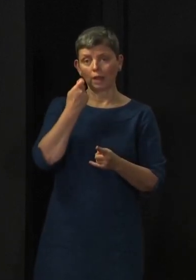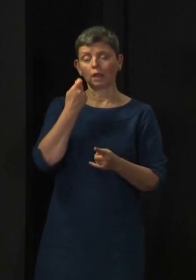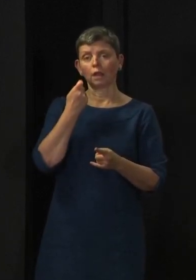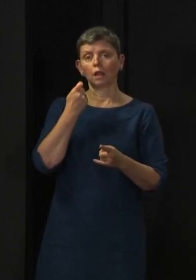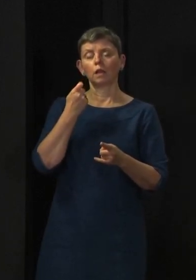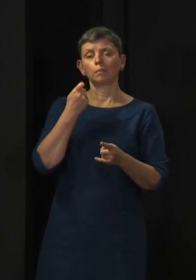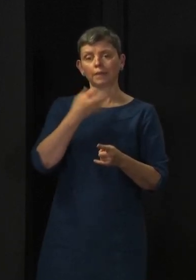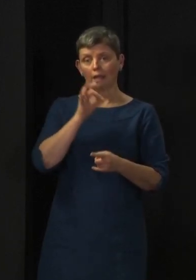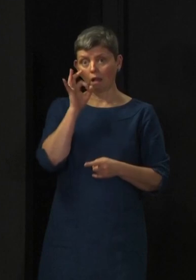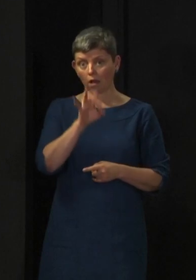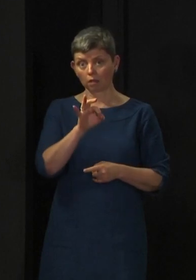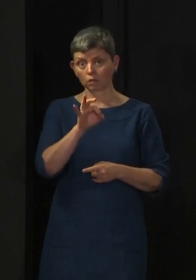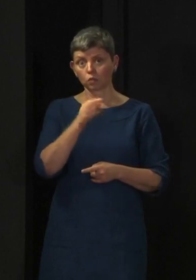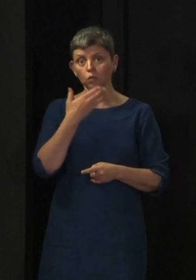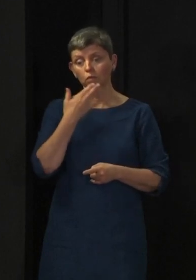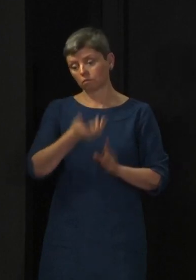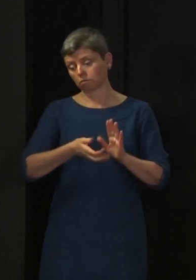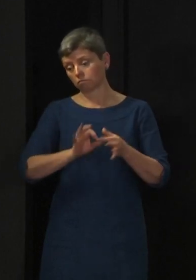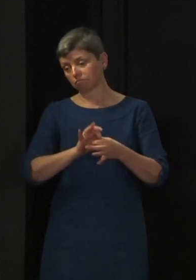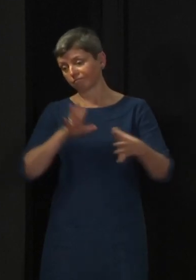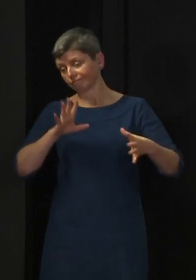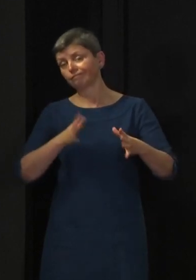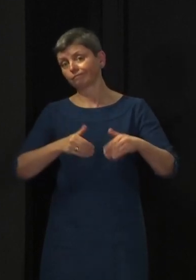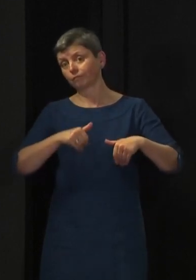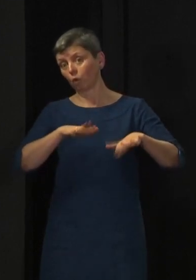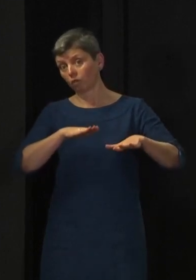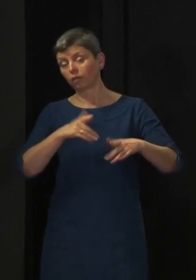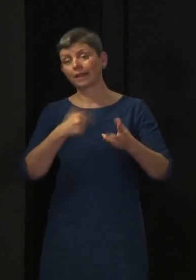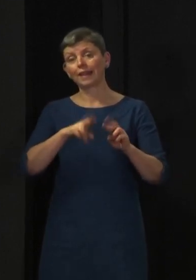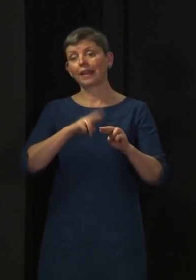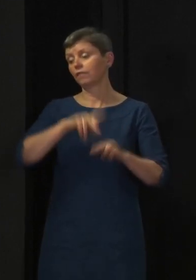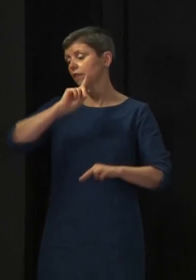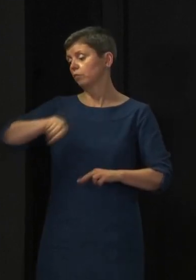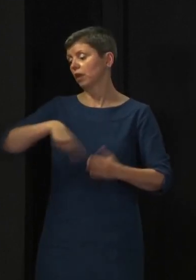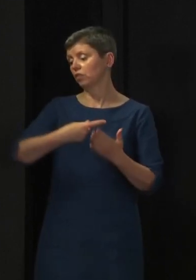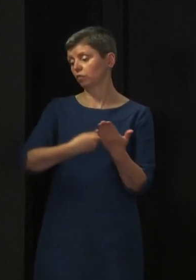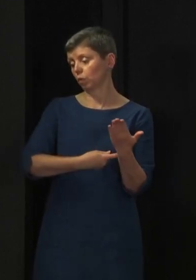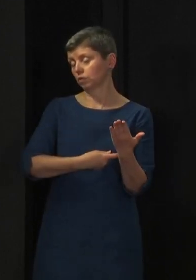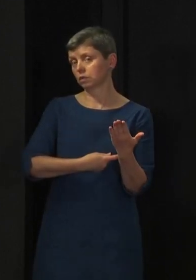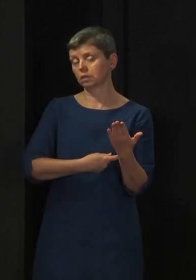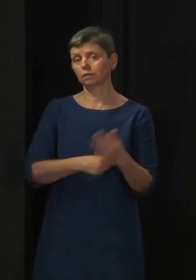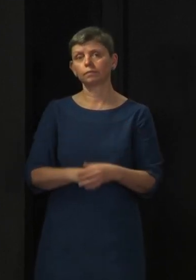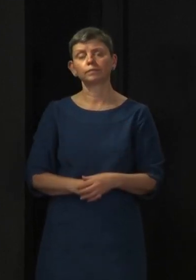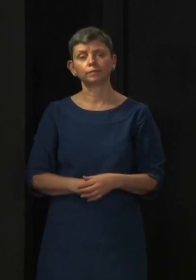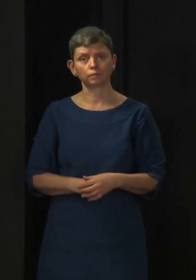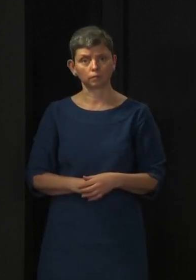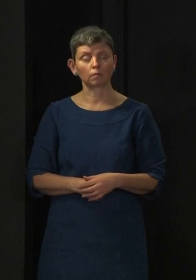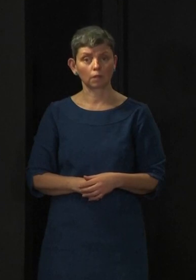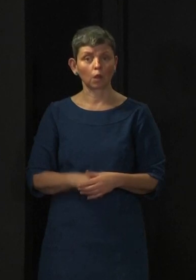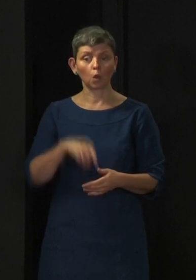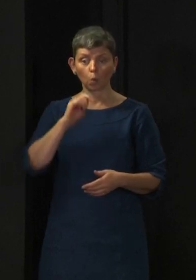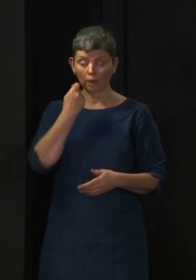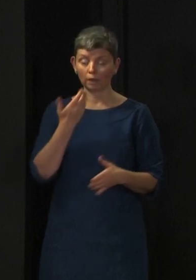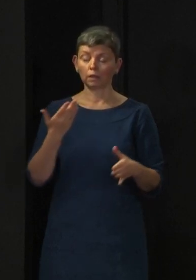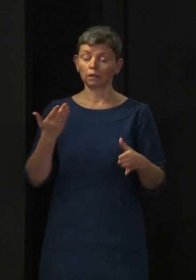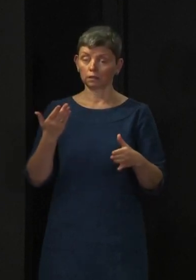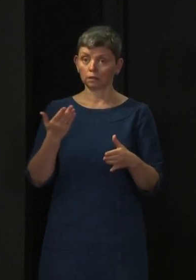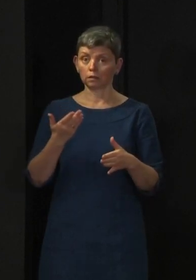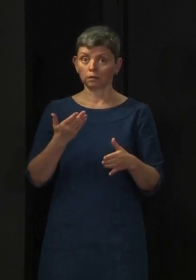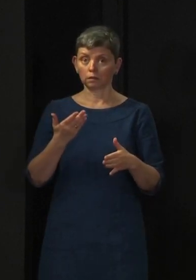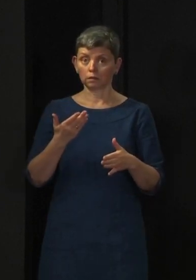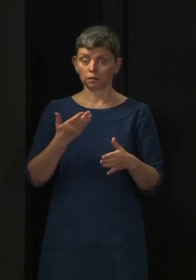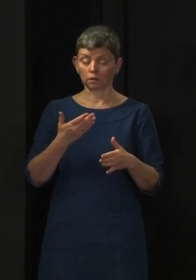I can guarantee that I will take the action I think is right and proper and responsible, and I will not stand here for party political reasons and try and